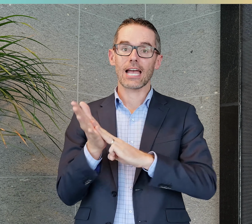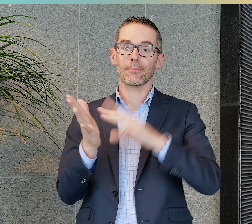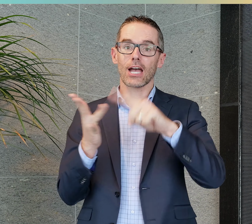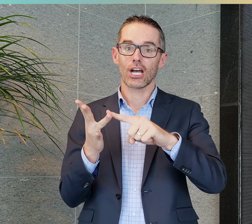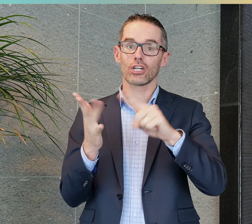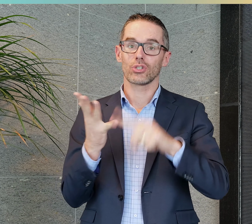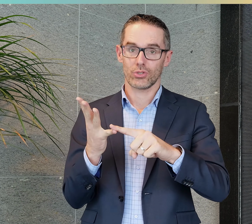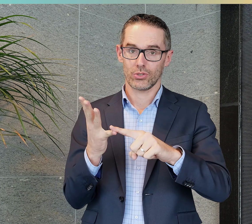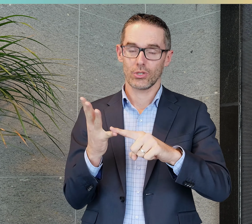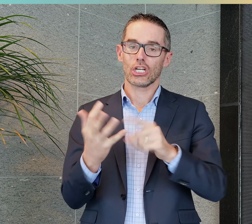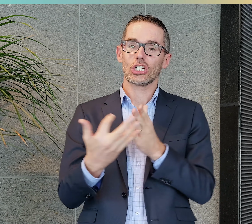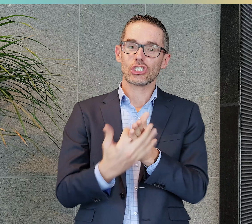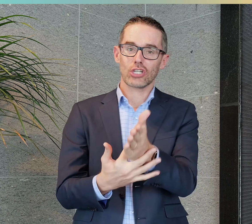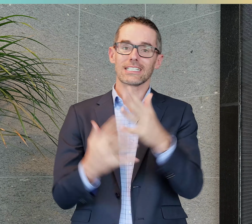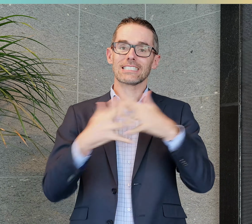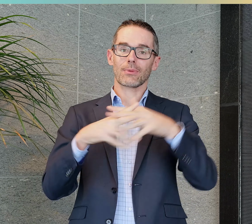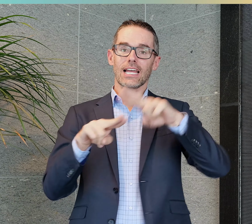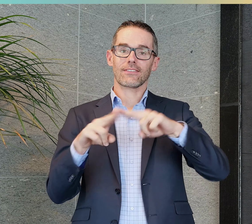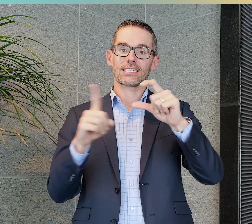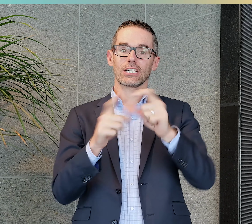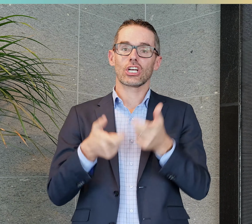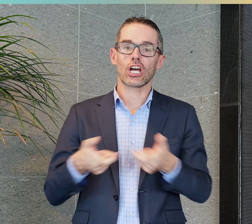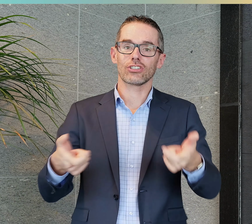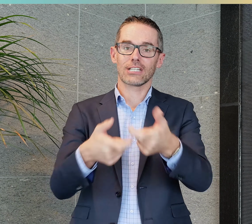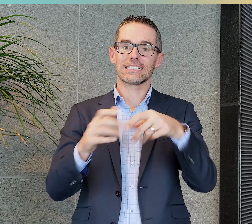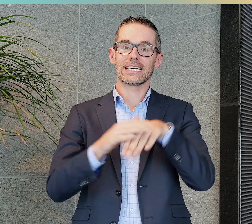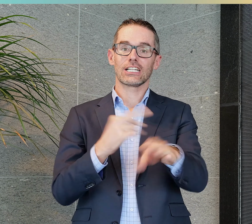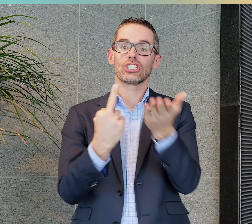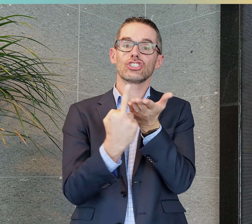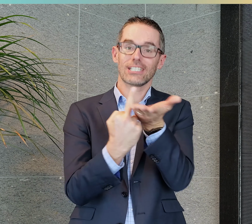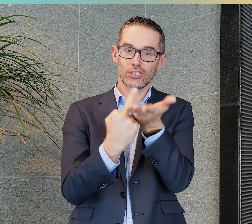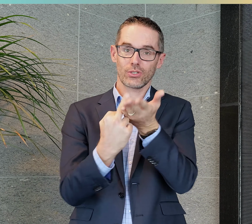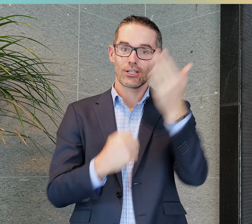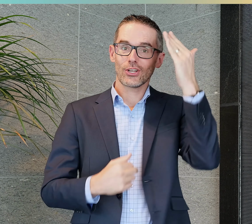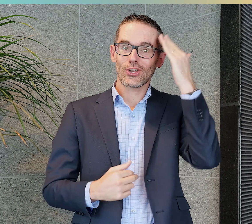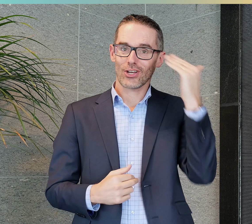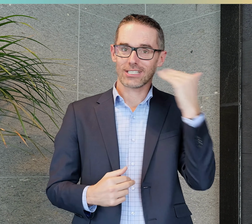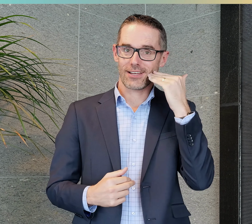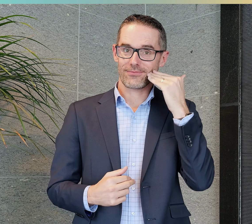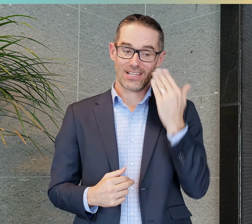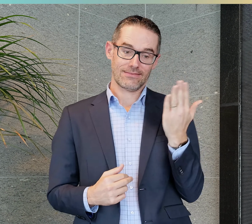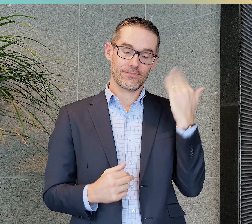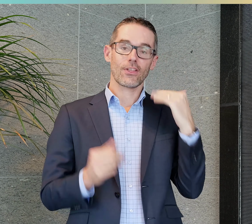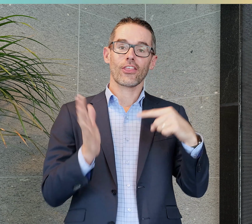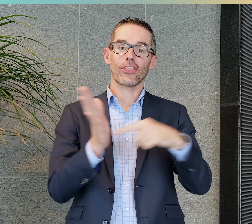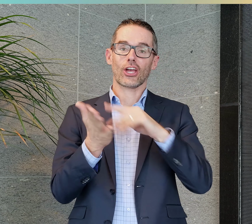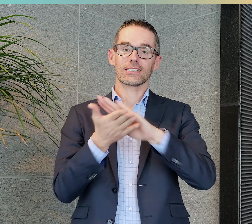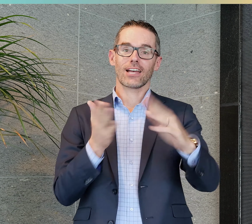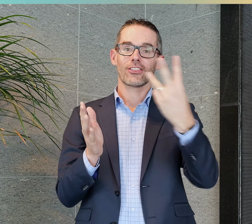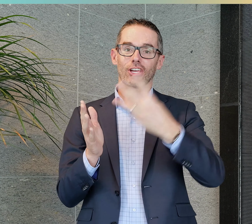execution of the Memorandum of Understanding at the World Federation of the Deaf Congress in Jeju, Korea. On Thursday, the